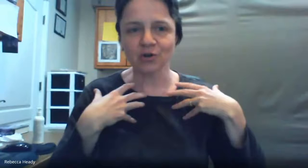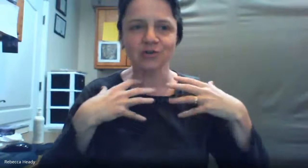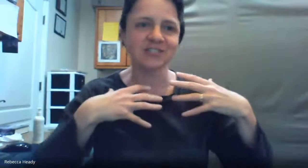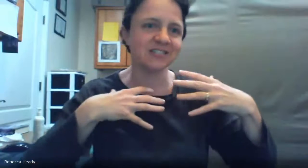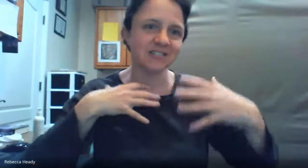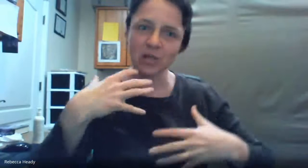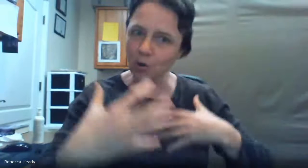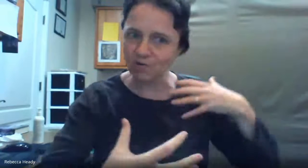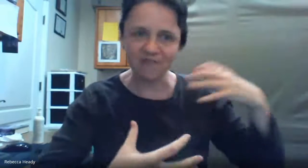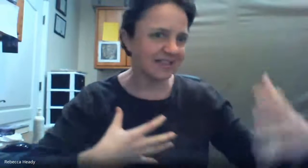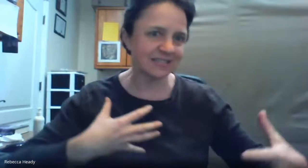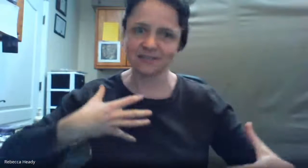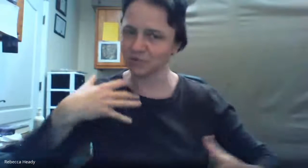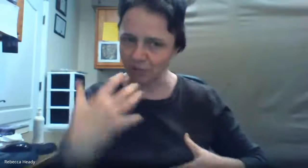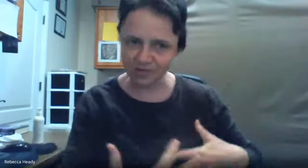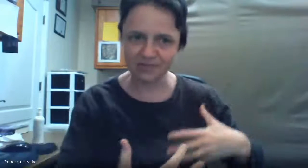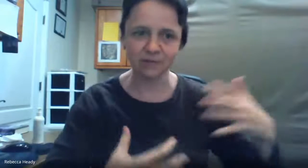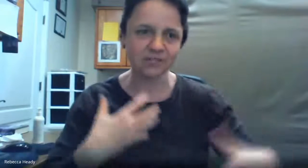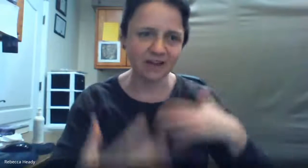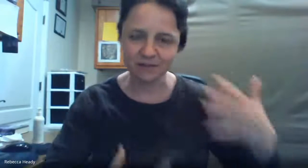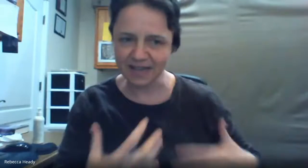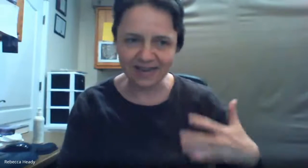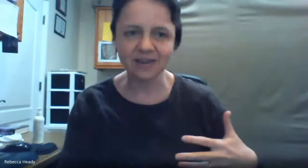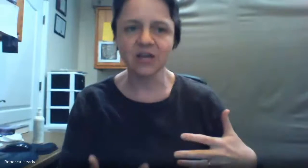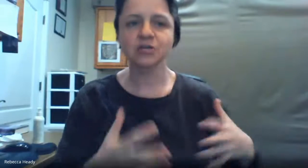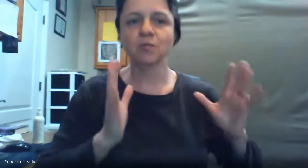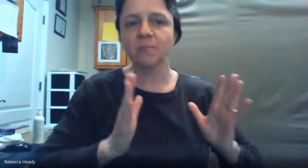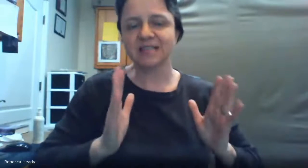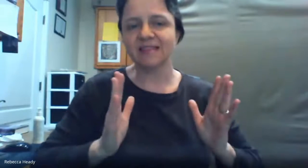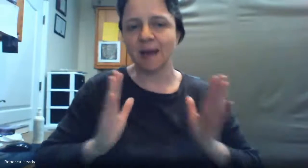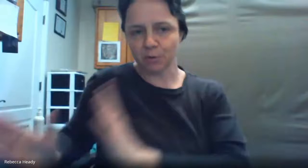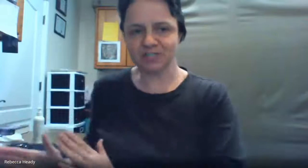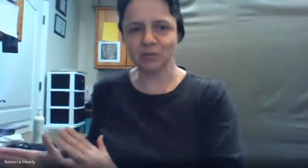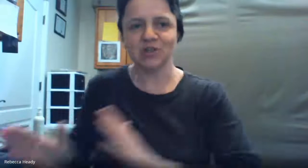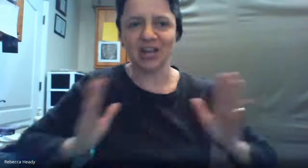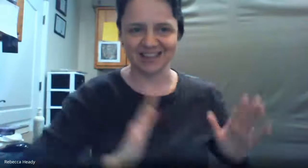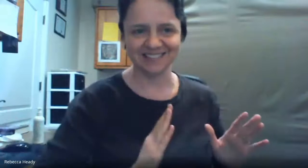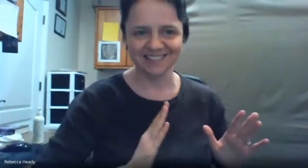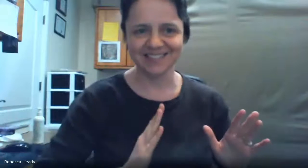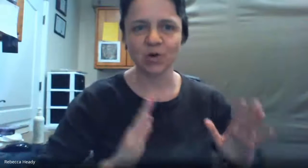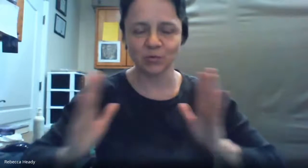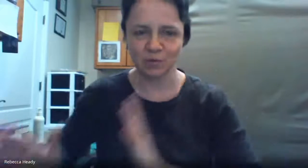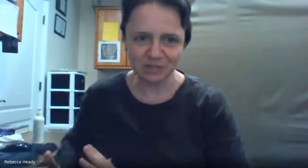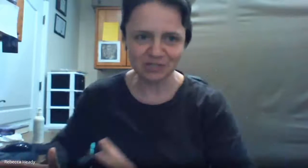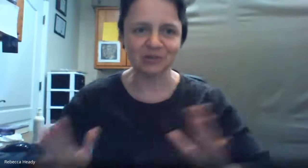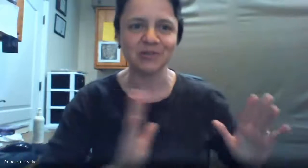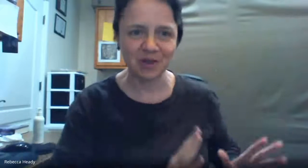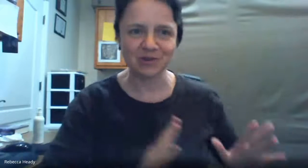your fastness or slowness of your style of signing to represent that person who's talking. It's called register, so that